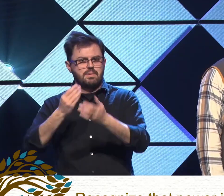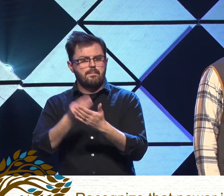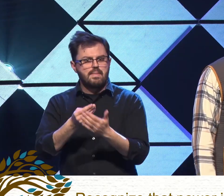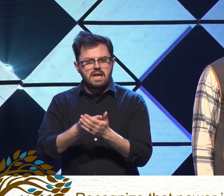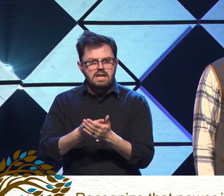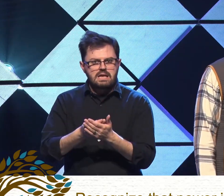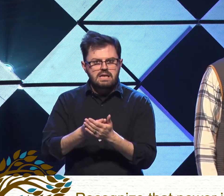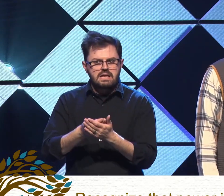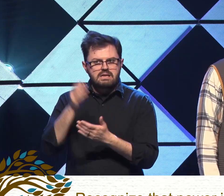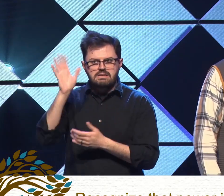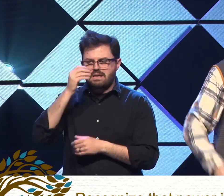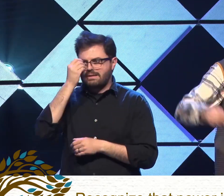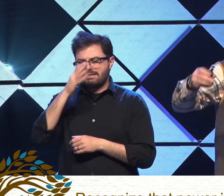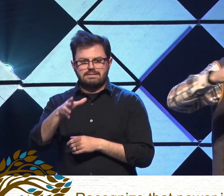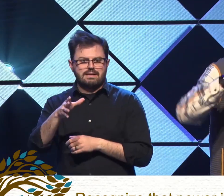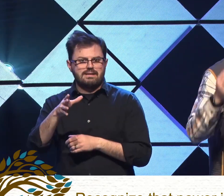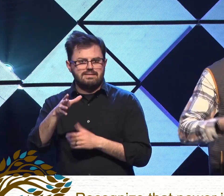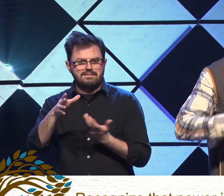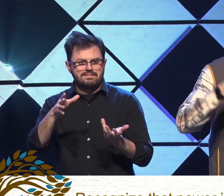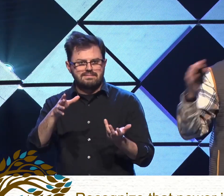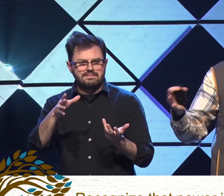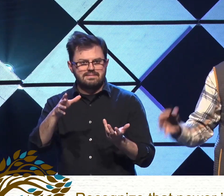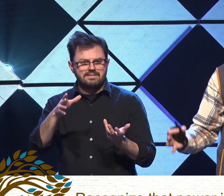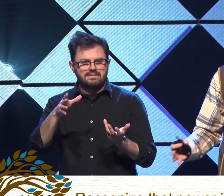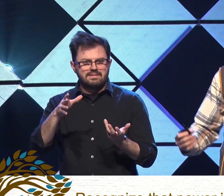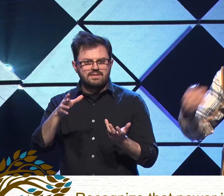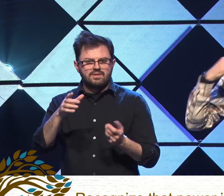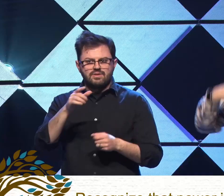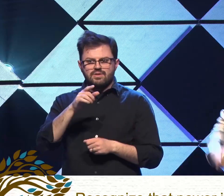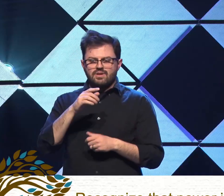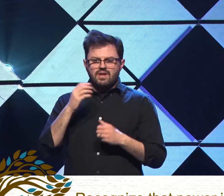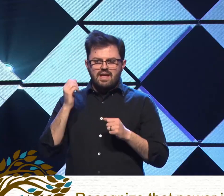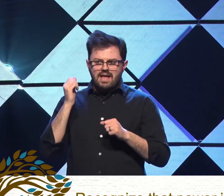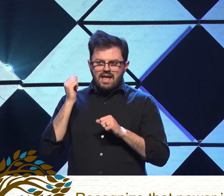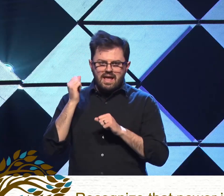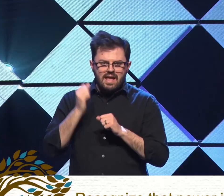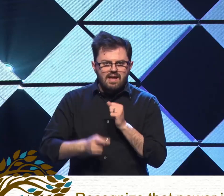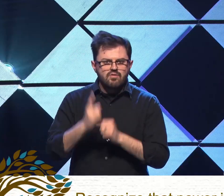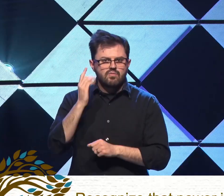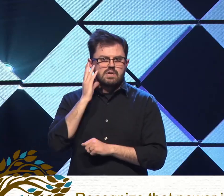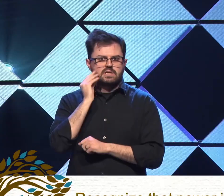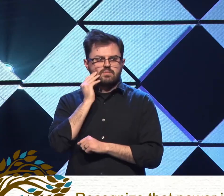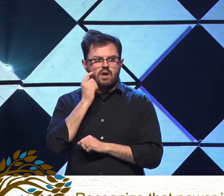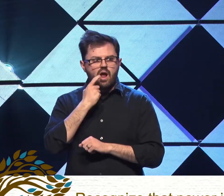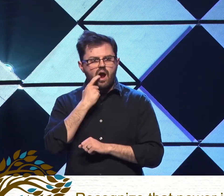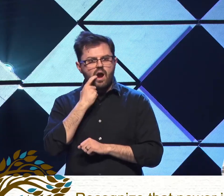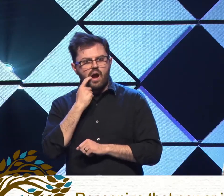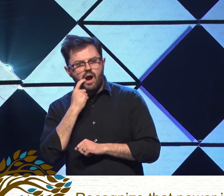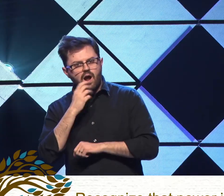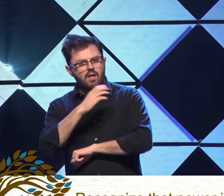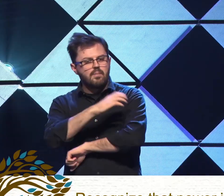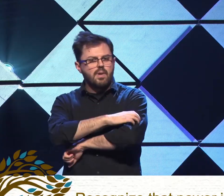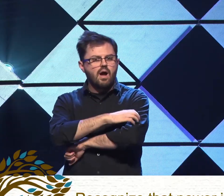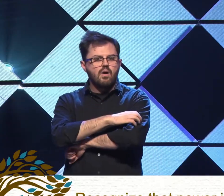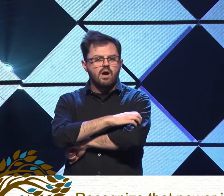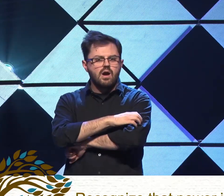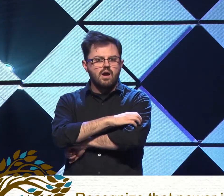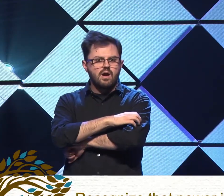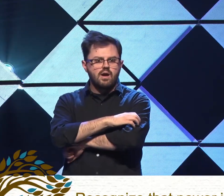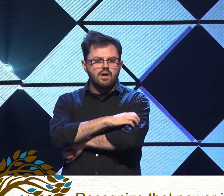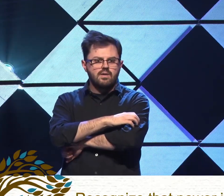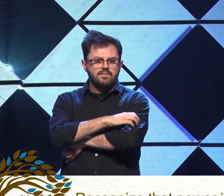know. It doesn't matter. You are not exempt from this. I am not exempt from this. Power is